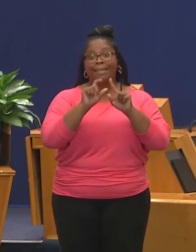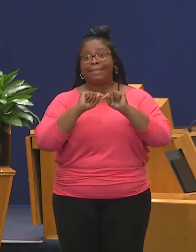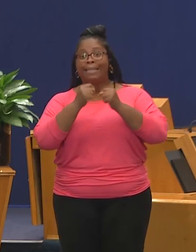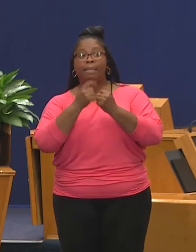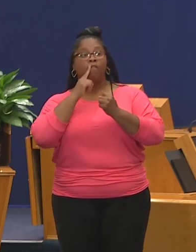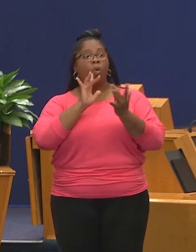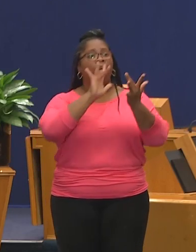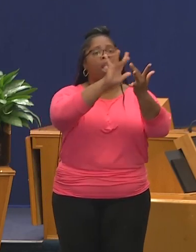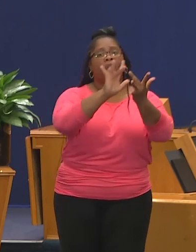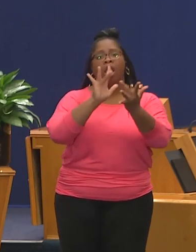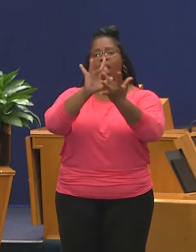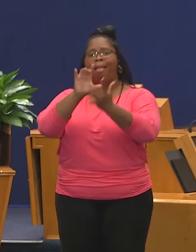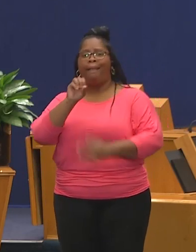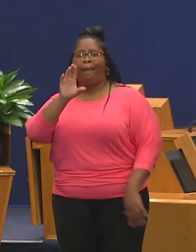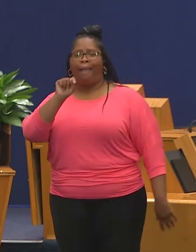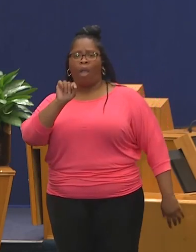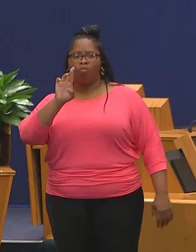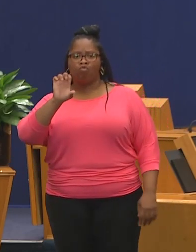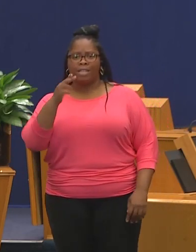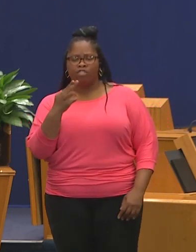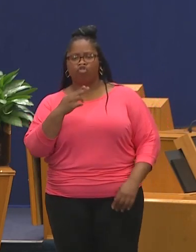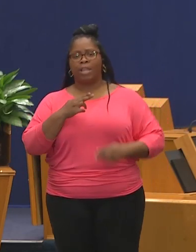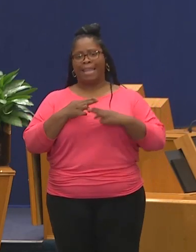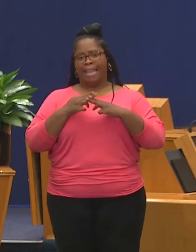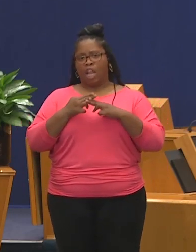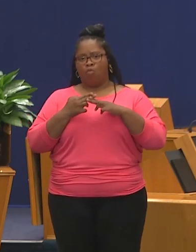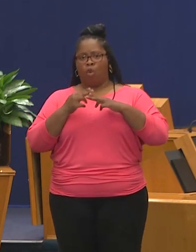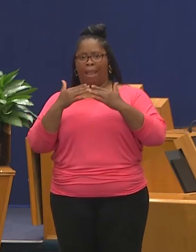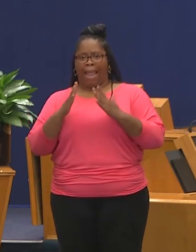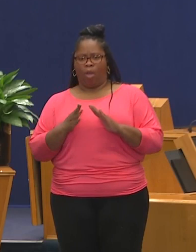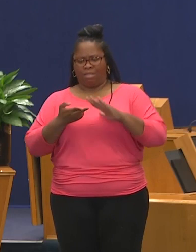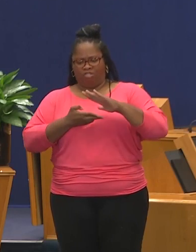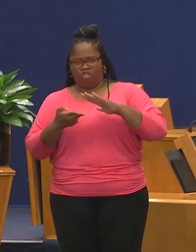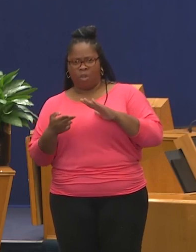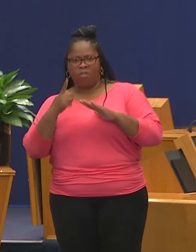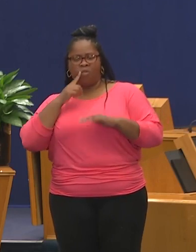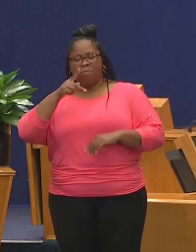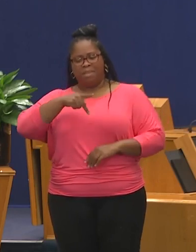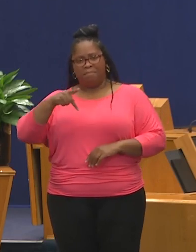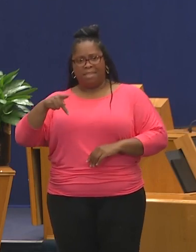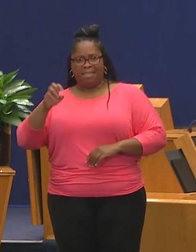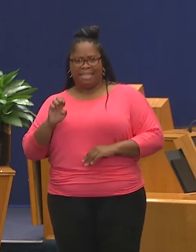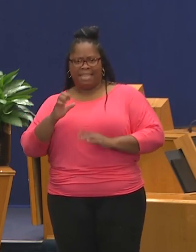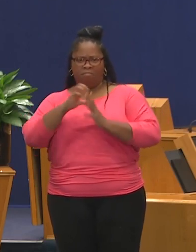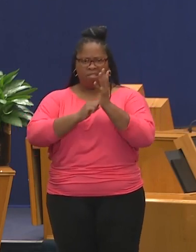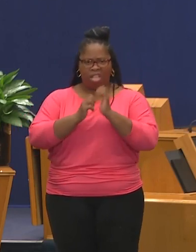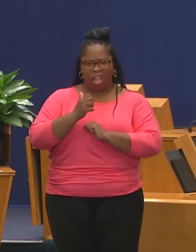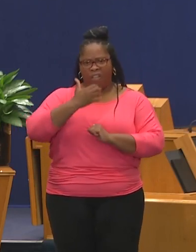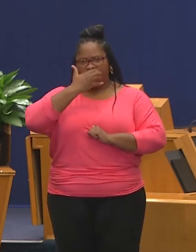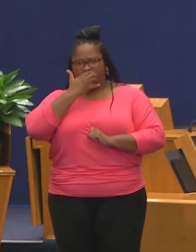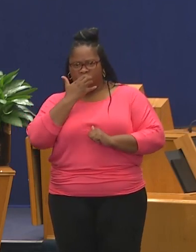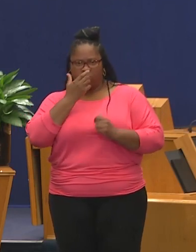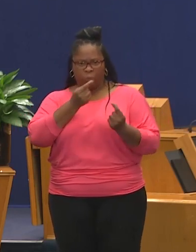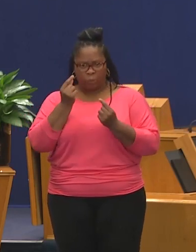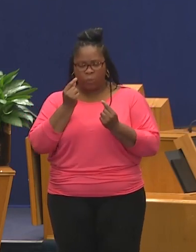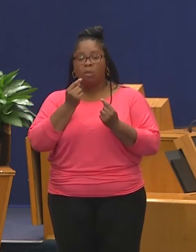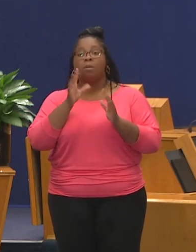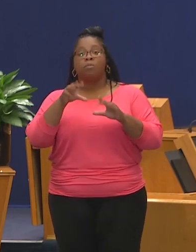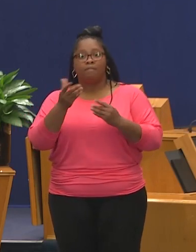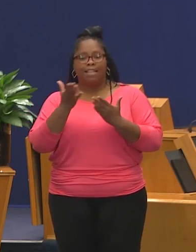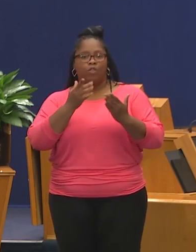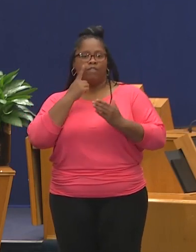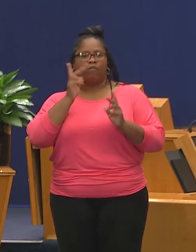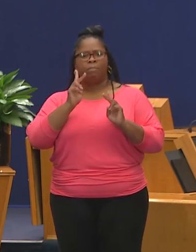and interim housing providers on PPE and medical protocols, and they're providing services to some of the more medically fragile and vulnerable